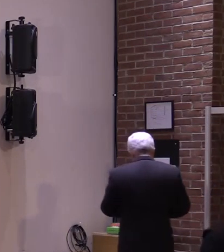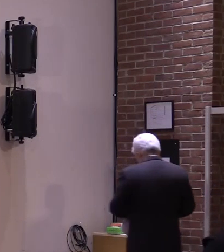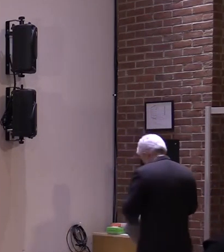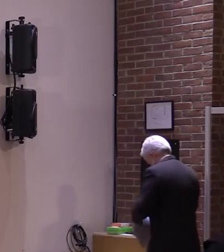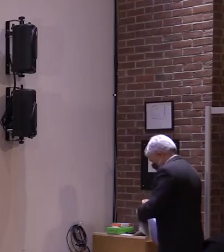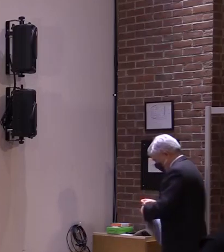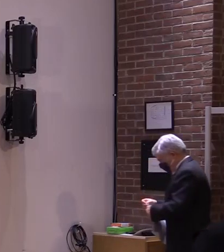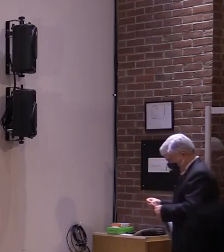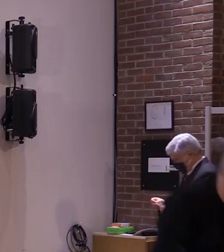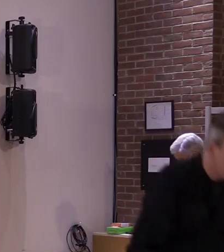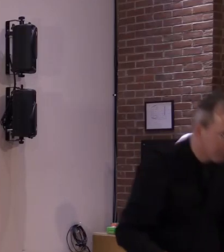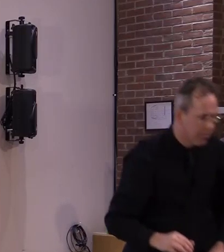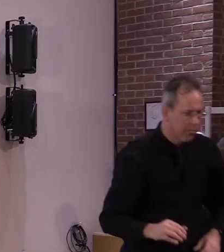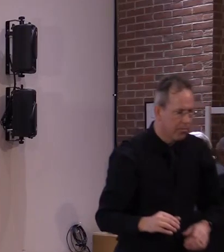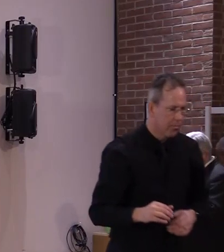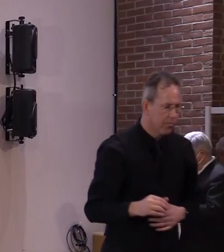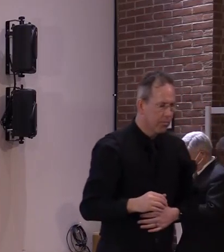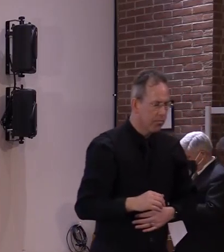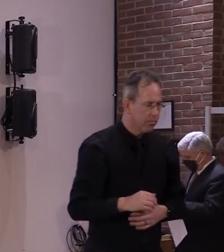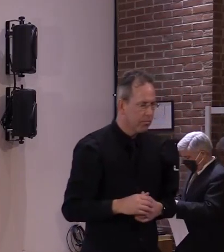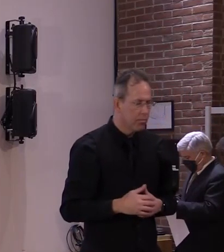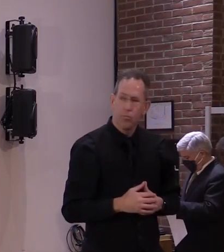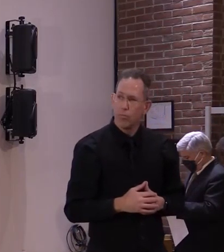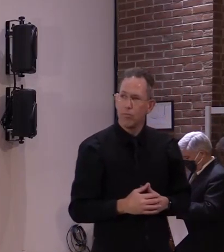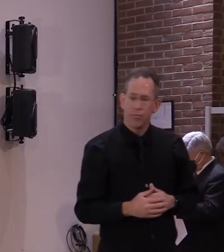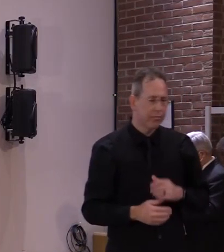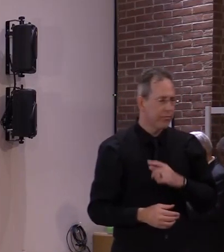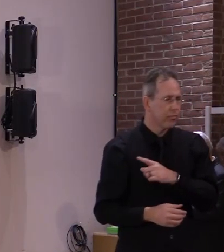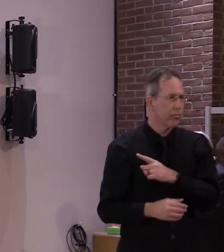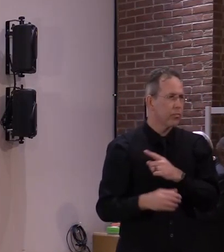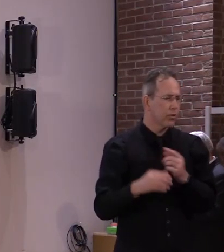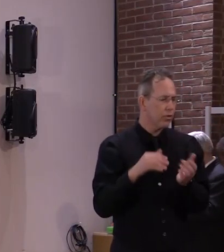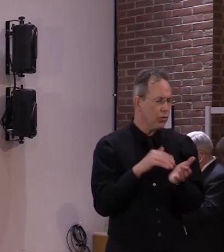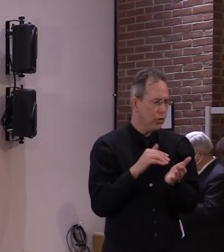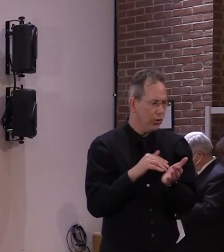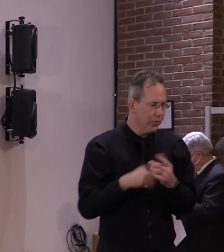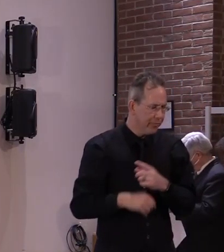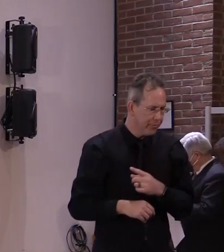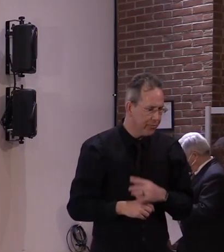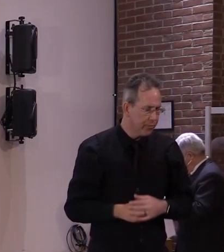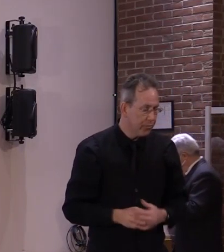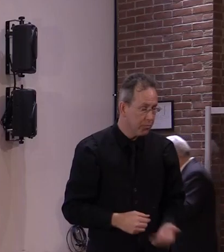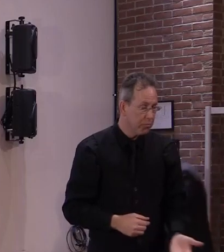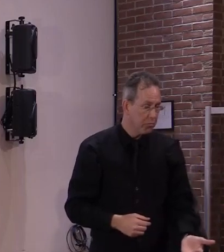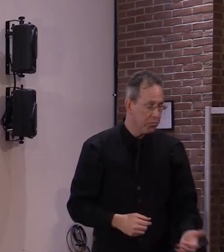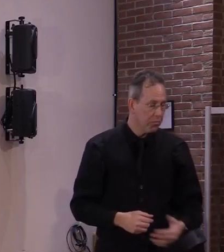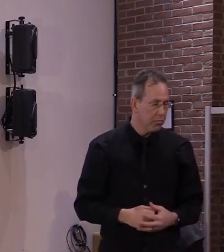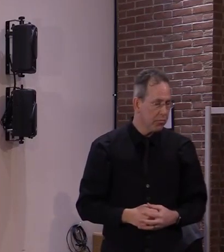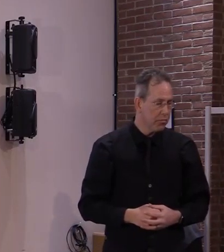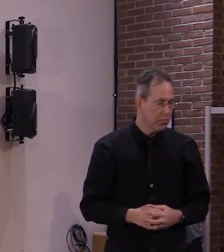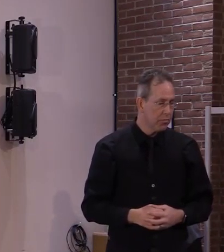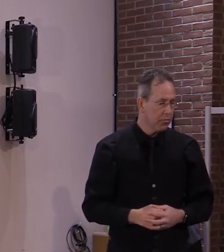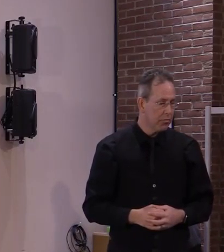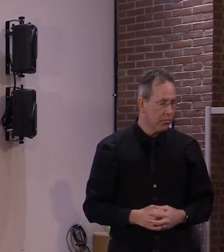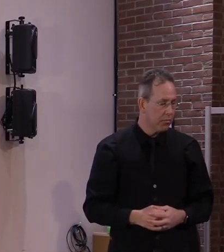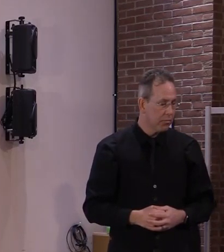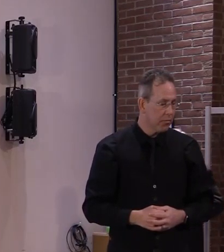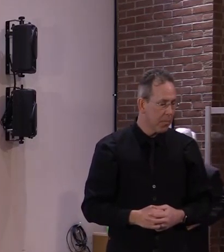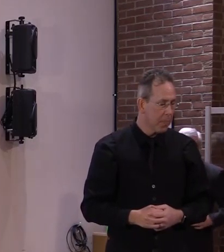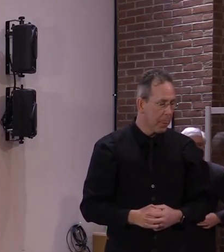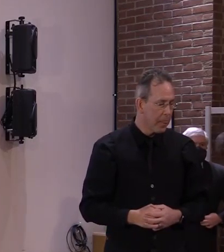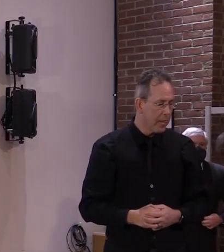Again, no specific outbreaks. We are always cautious when we look at the Essex County data, mainly because of the small